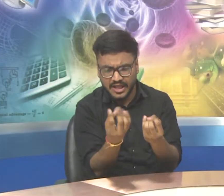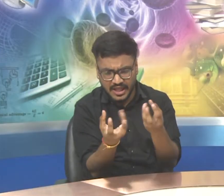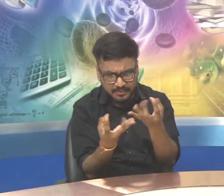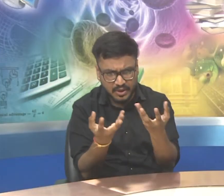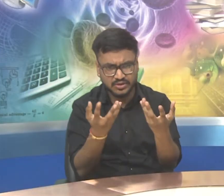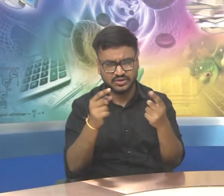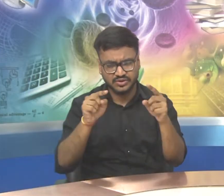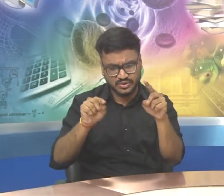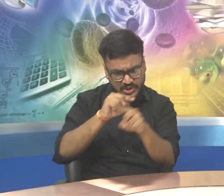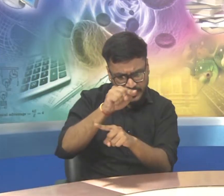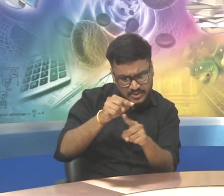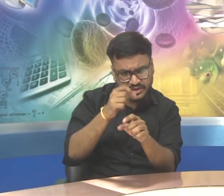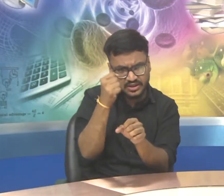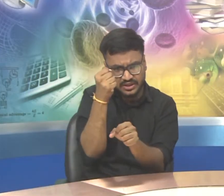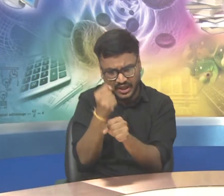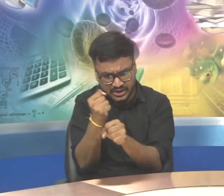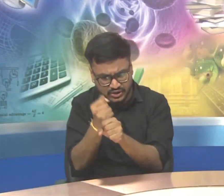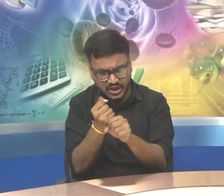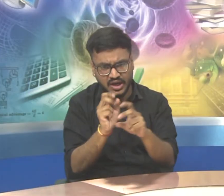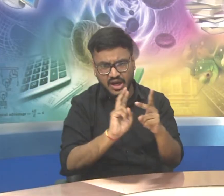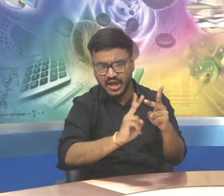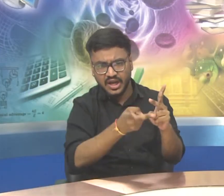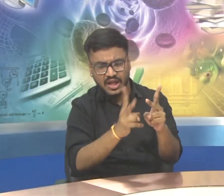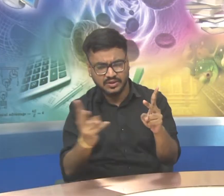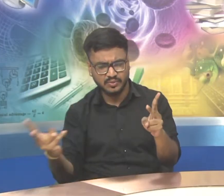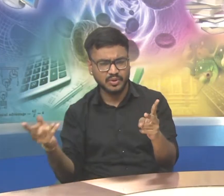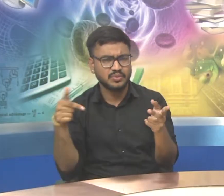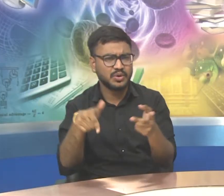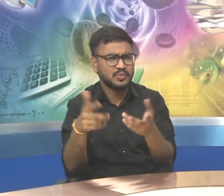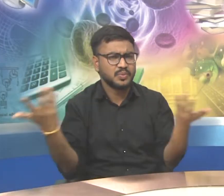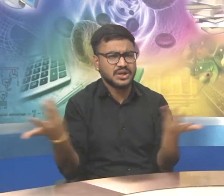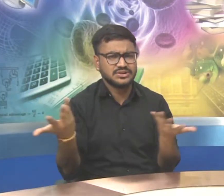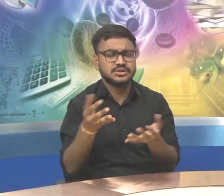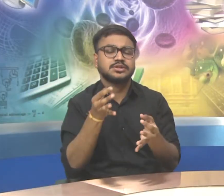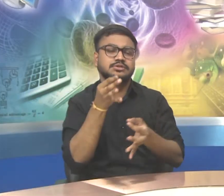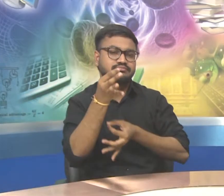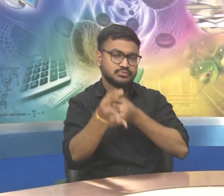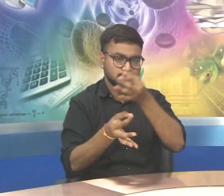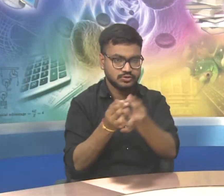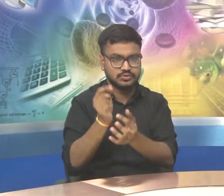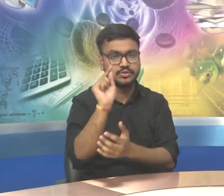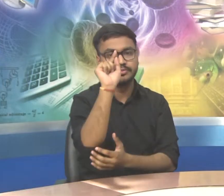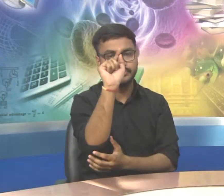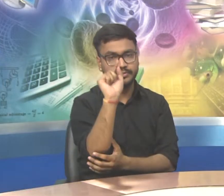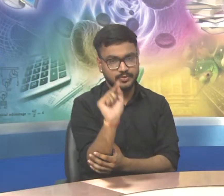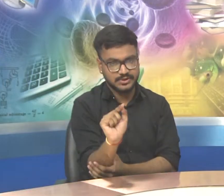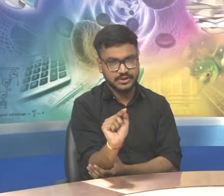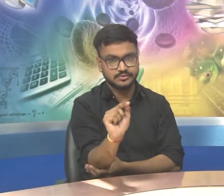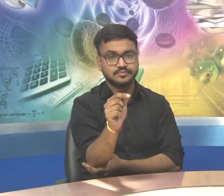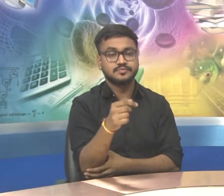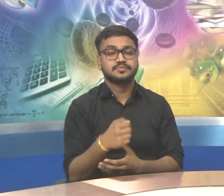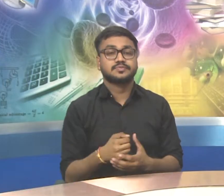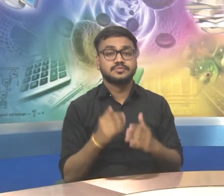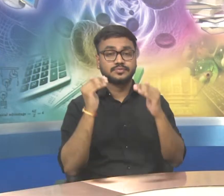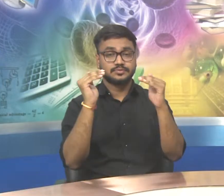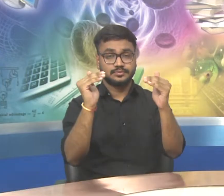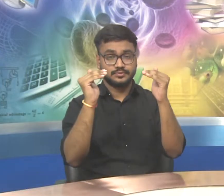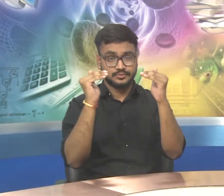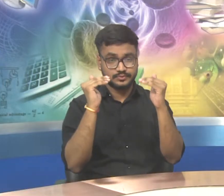you will able to learn and can calculate the percentage composition of a